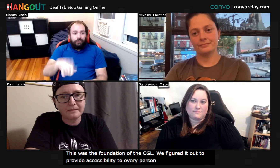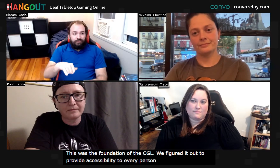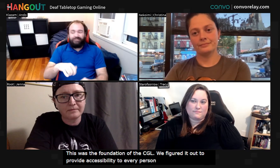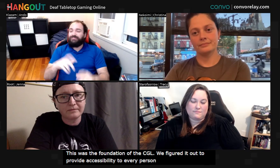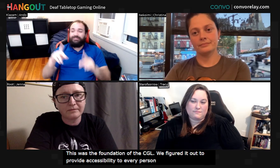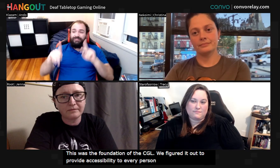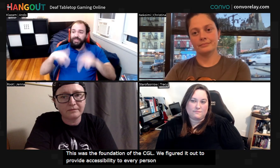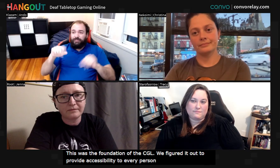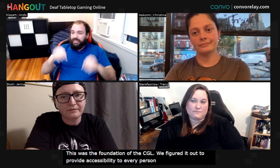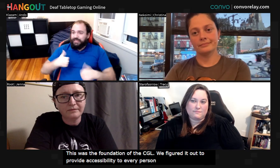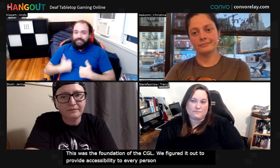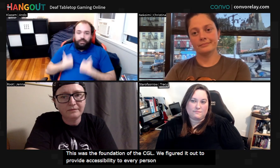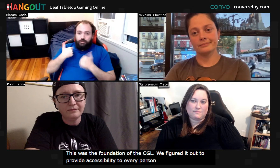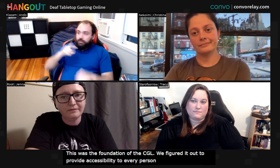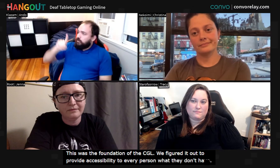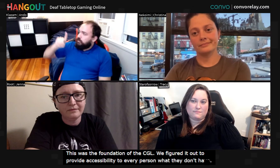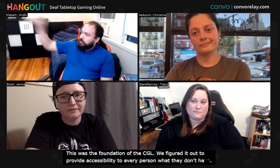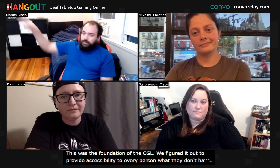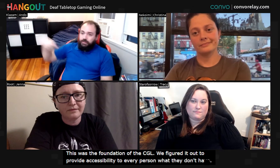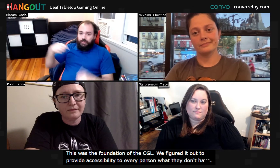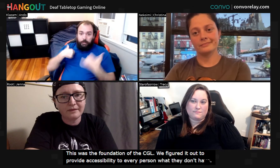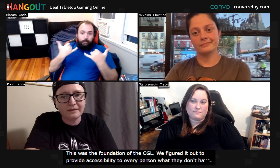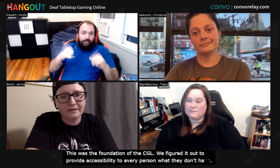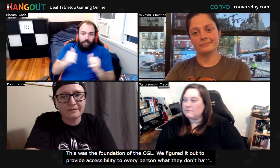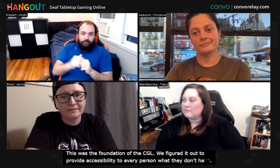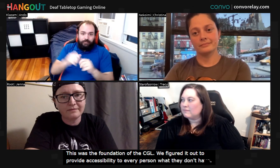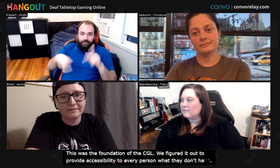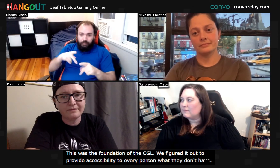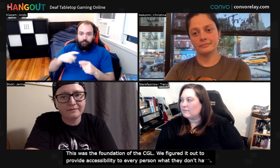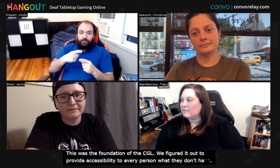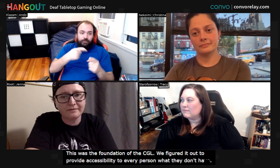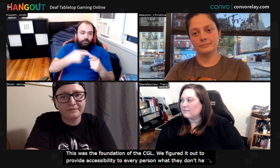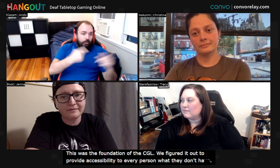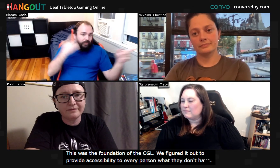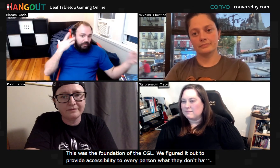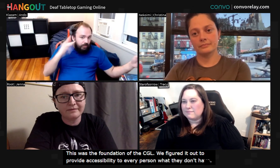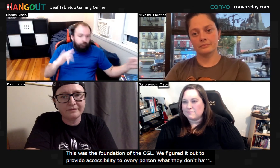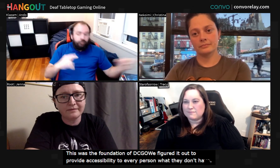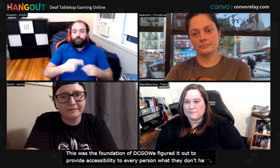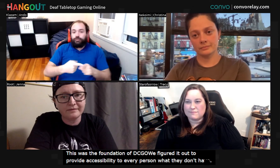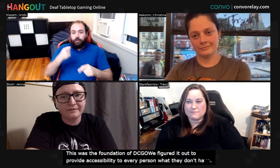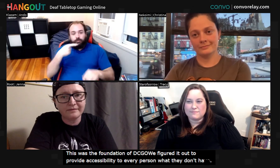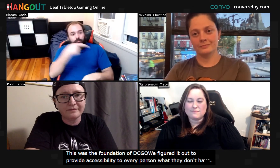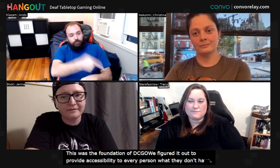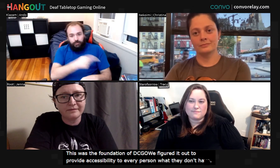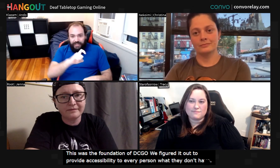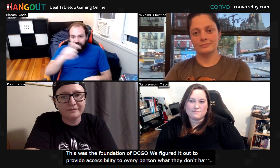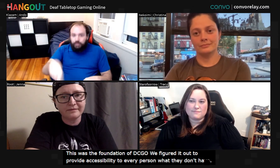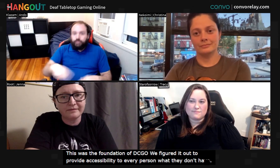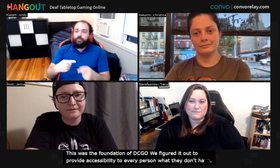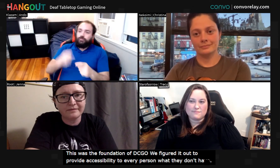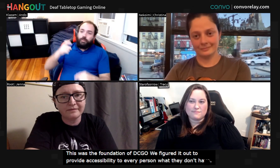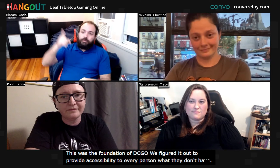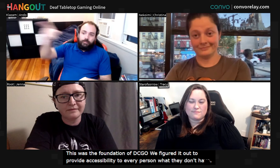easiest way to do it. And people can live anywhere, and I could play with different people from California,